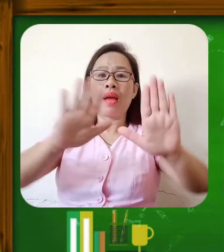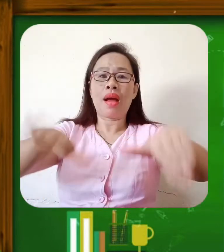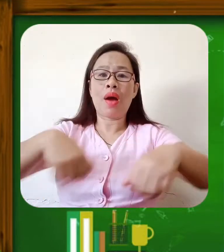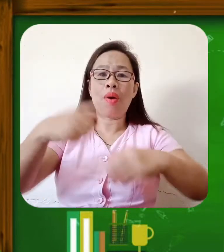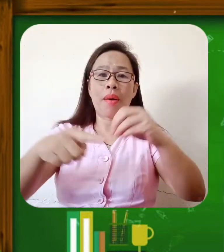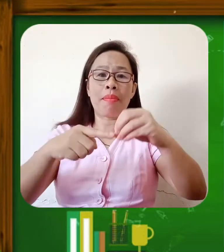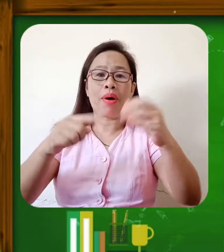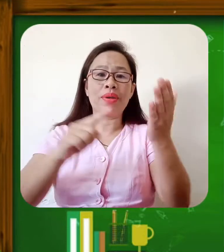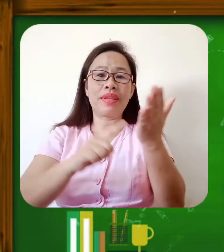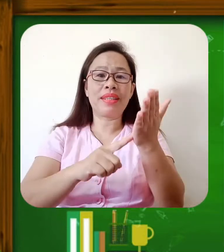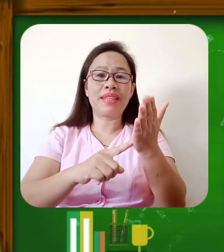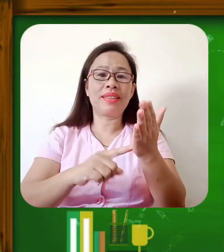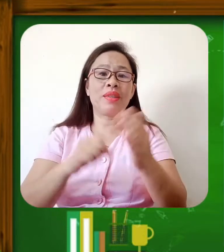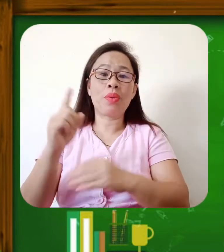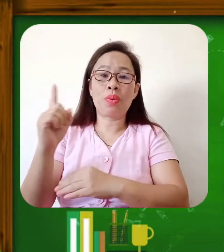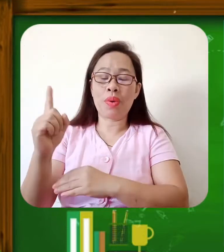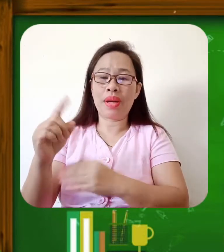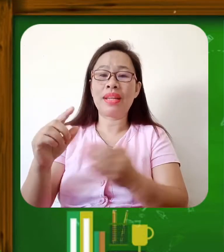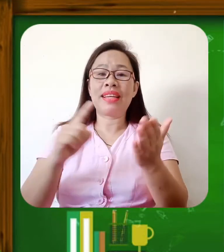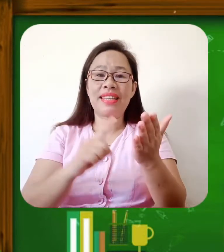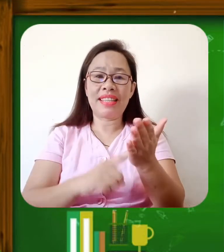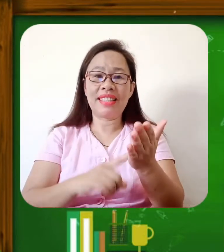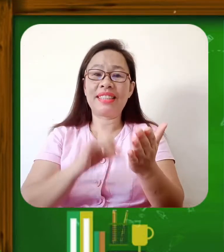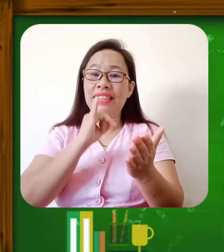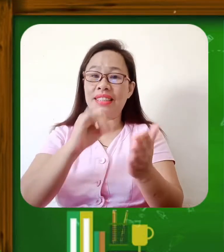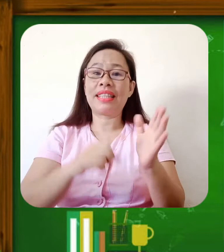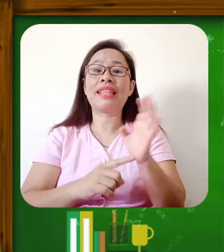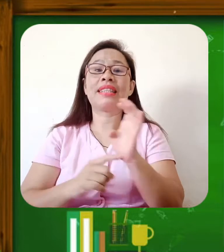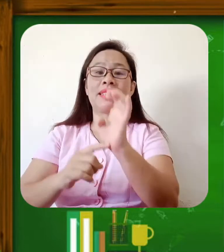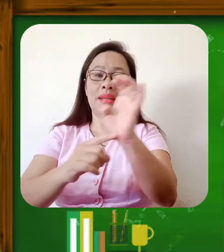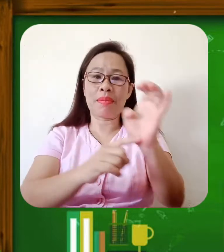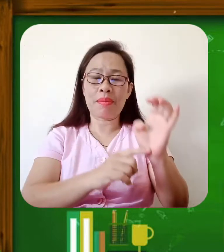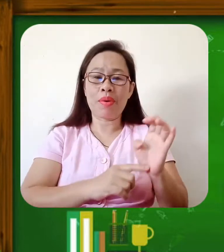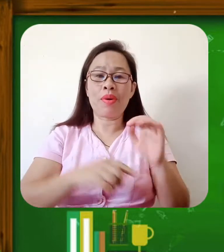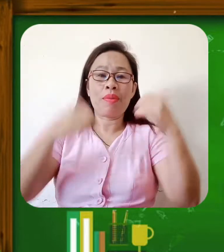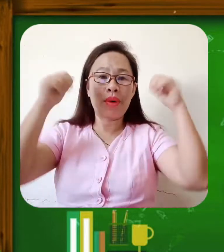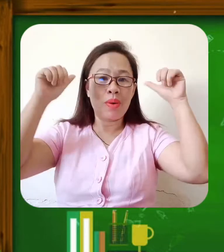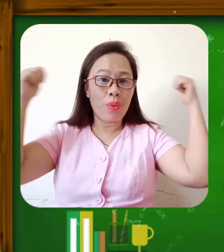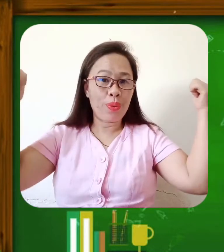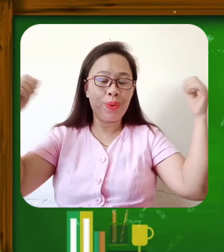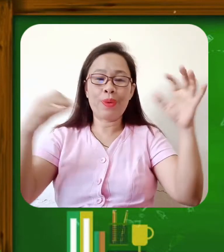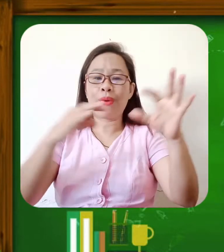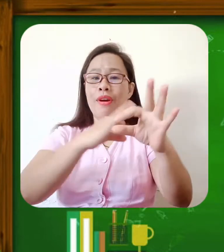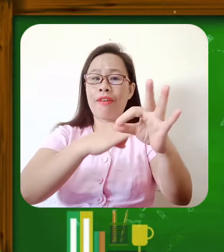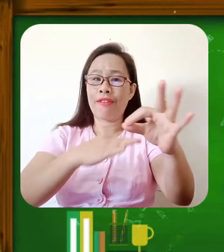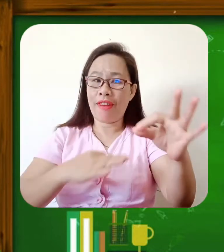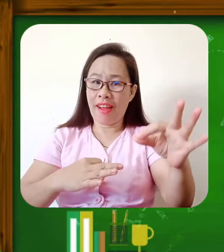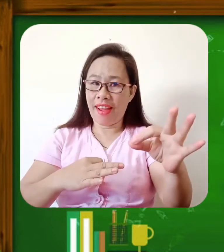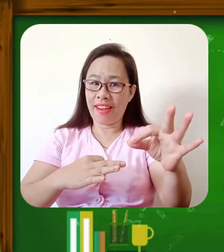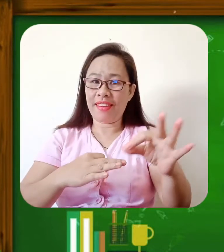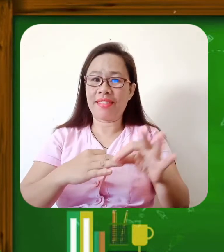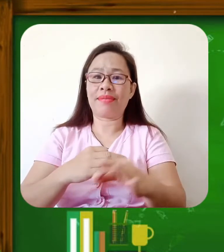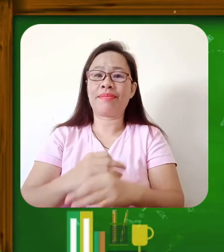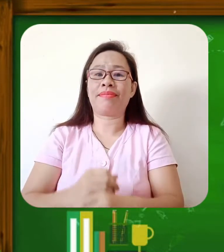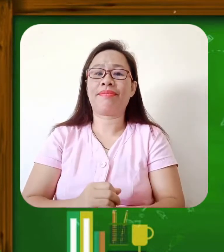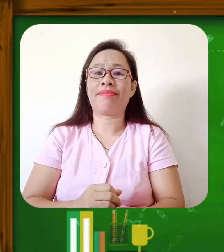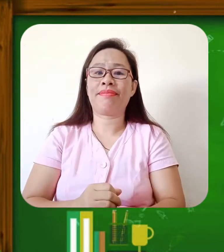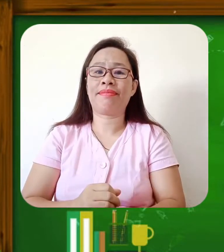This one. This is an example of an audio file.